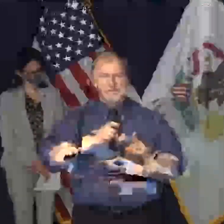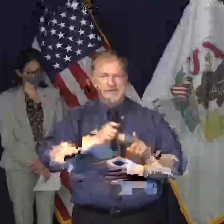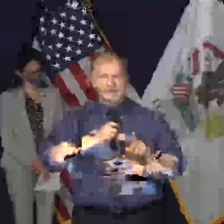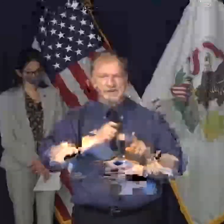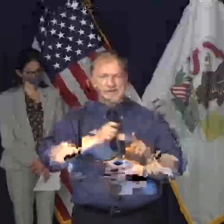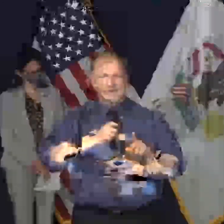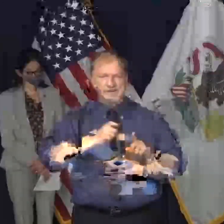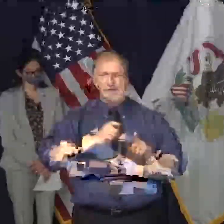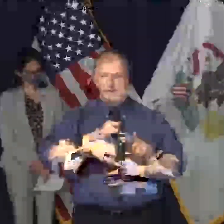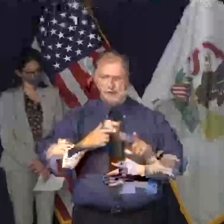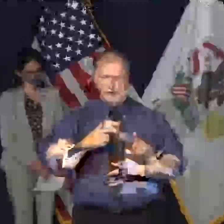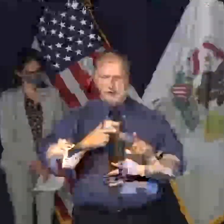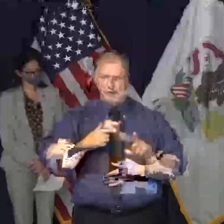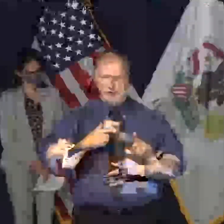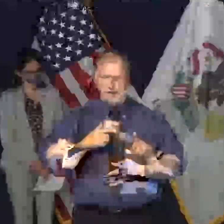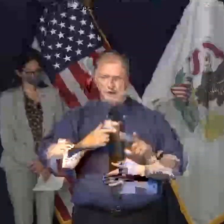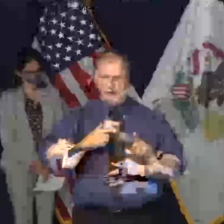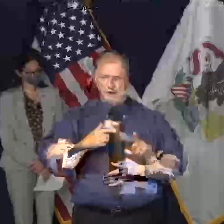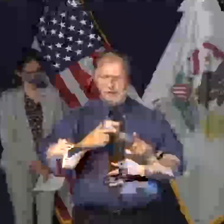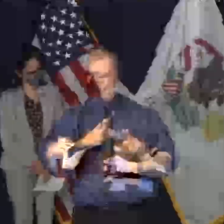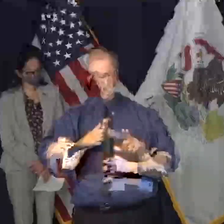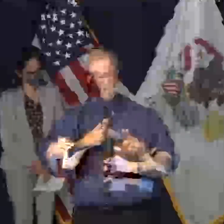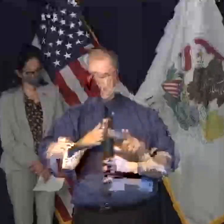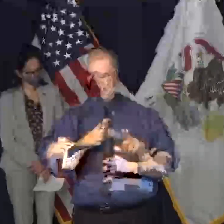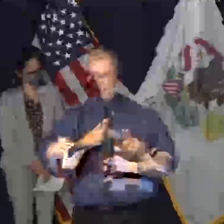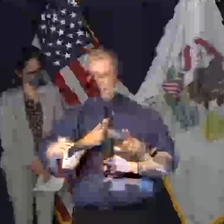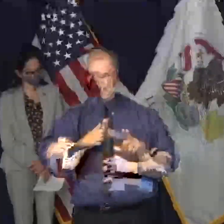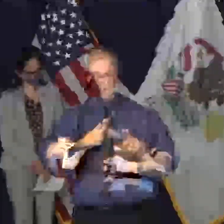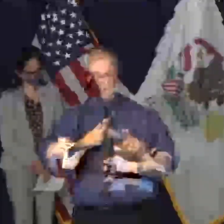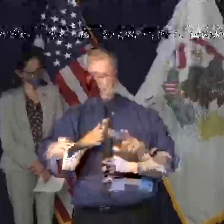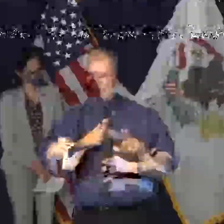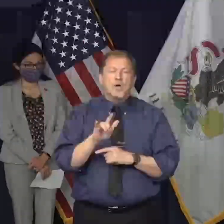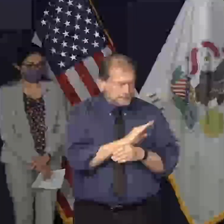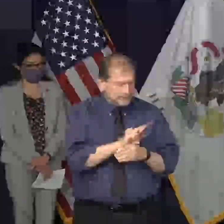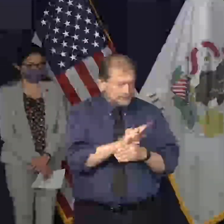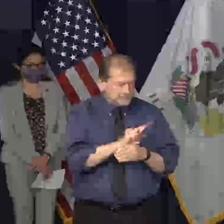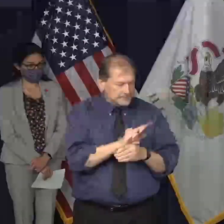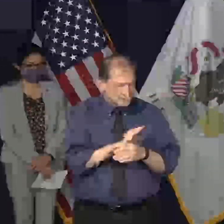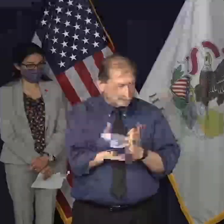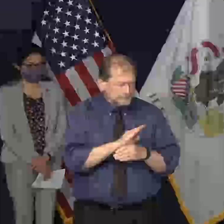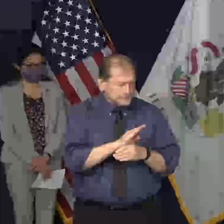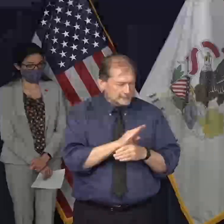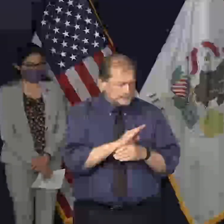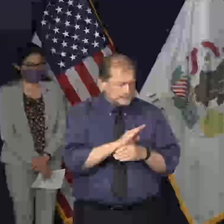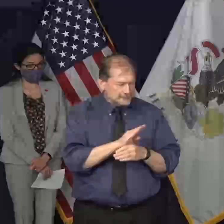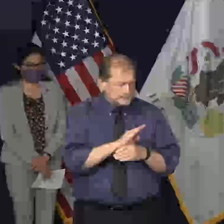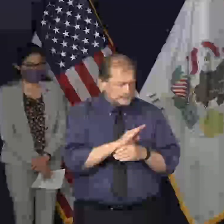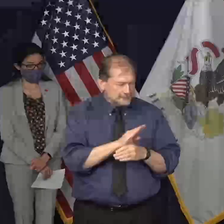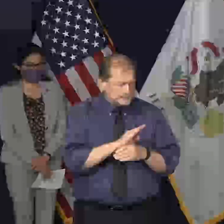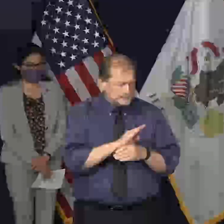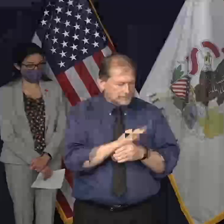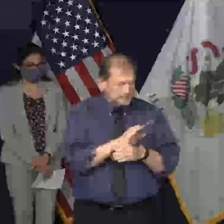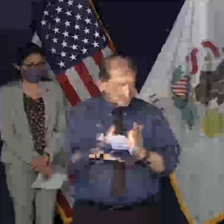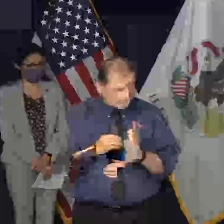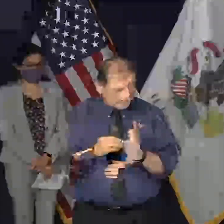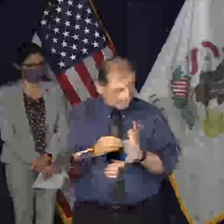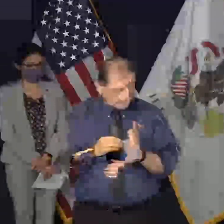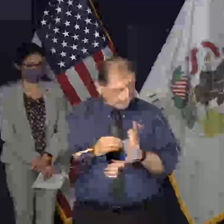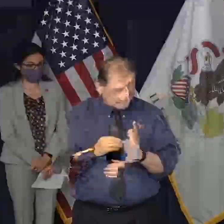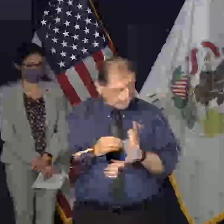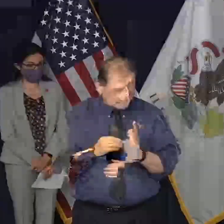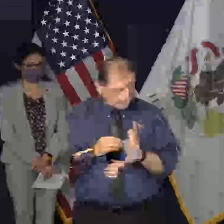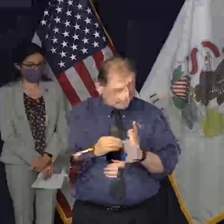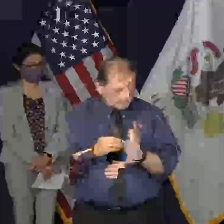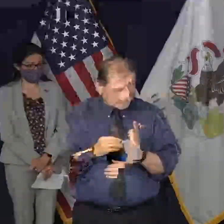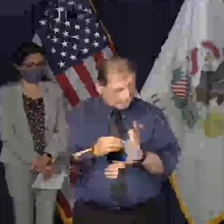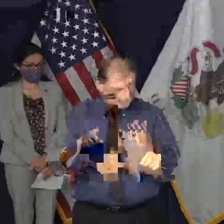working with the Illinois Small Business Development Center and have answered hundreds of clients with the necessary